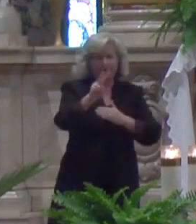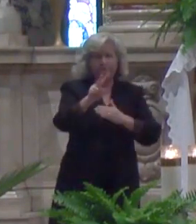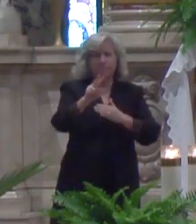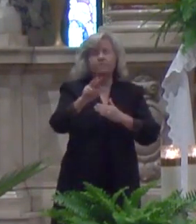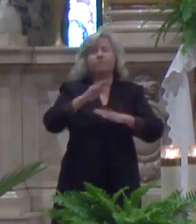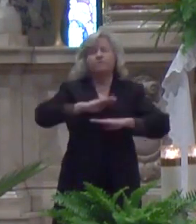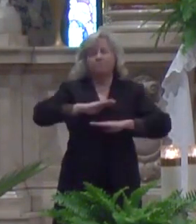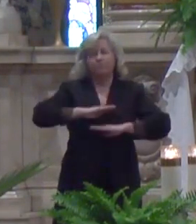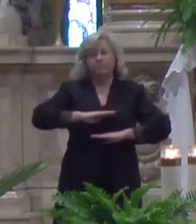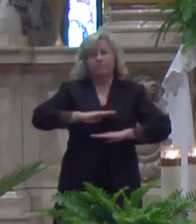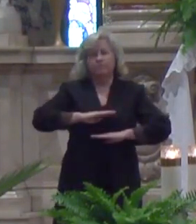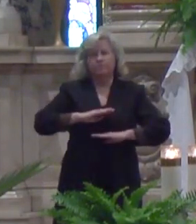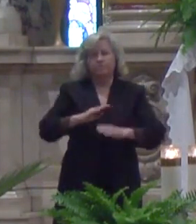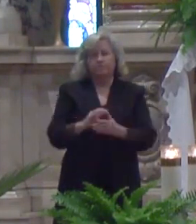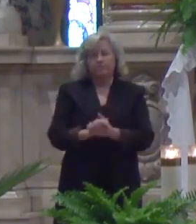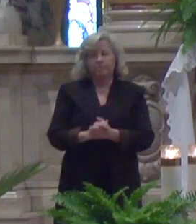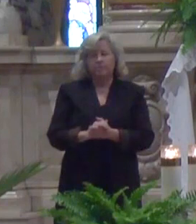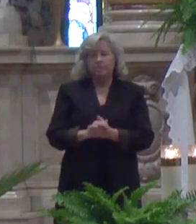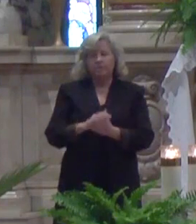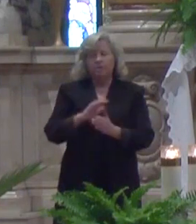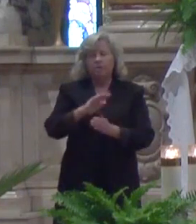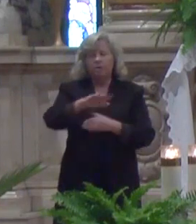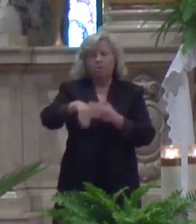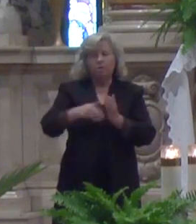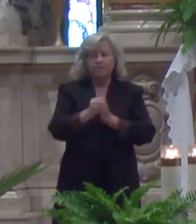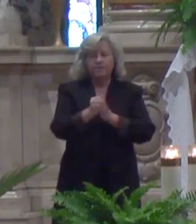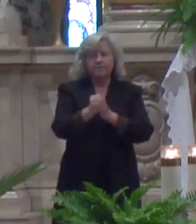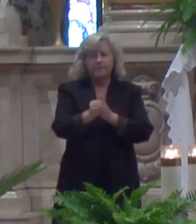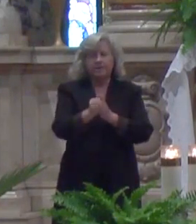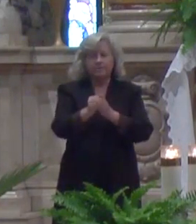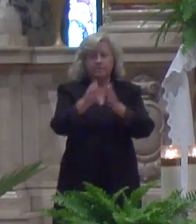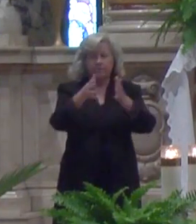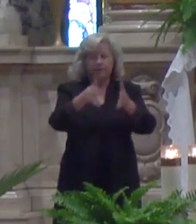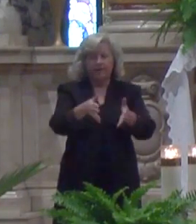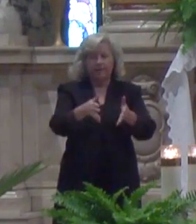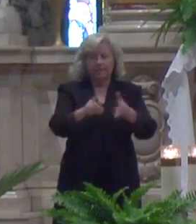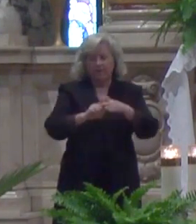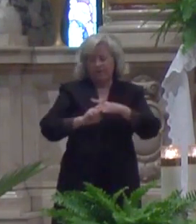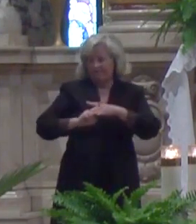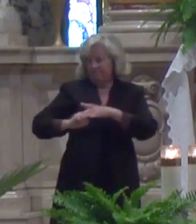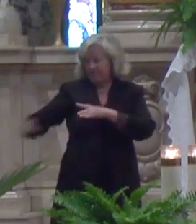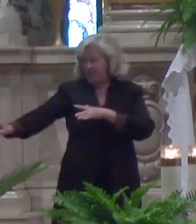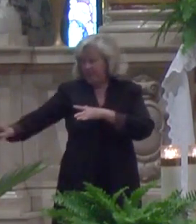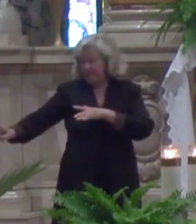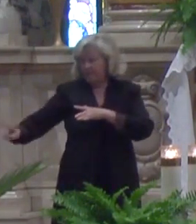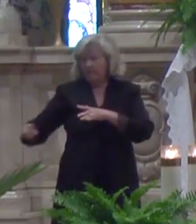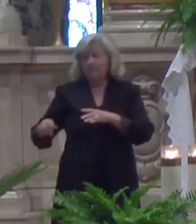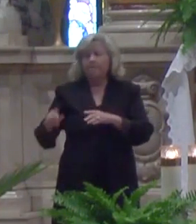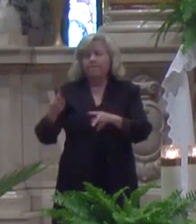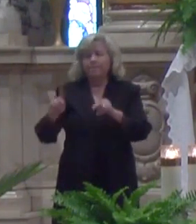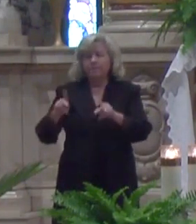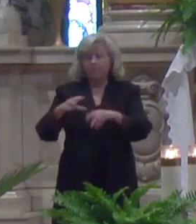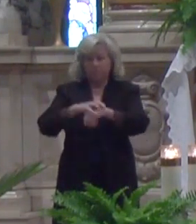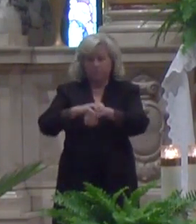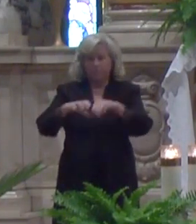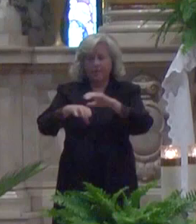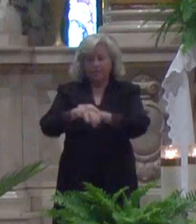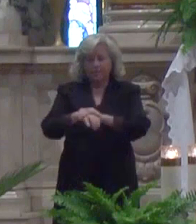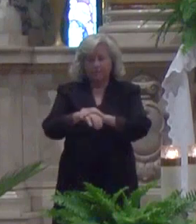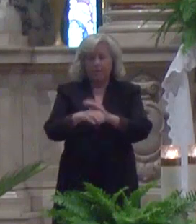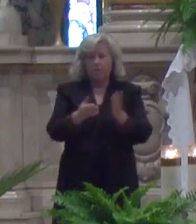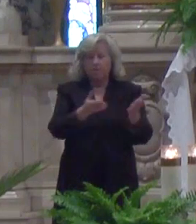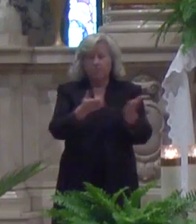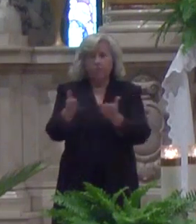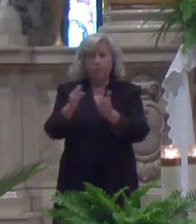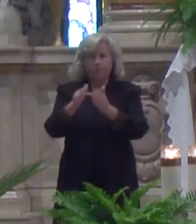fulfilled. Then all the disciples left him and fled. Those who had arrested Jesus led him away to Caiaphas, the high